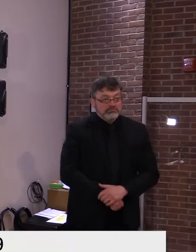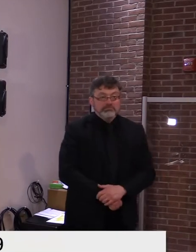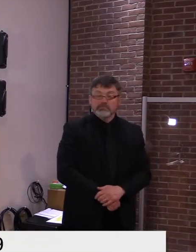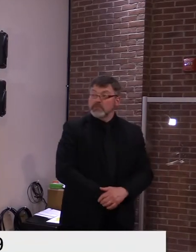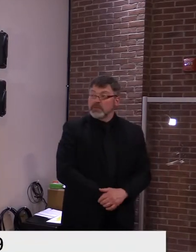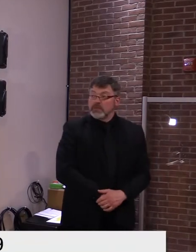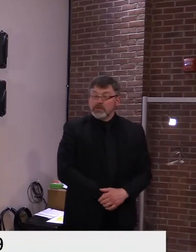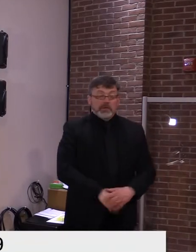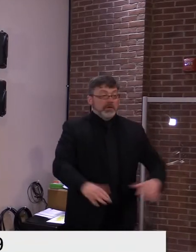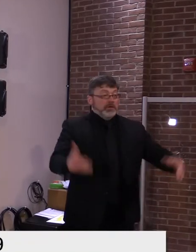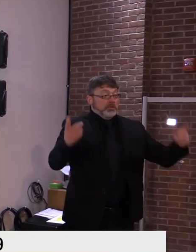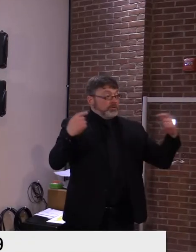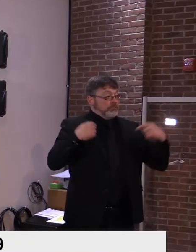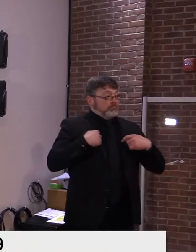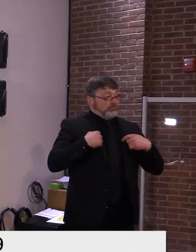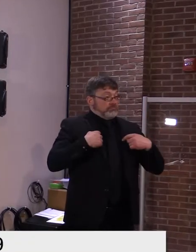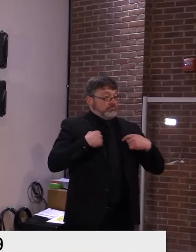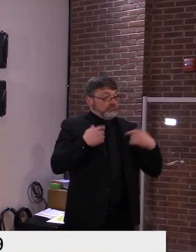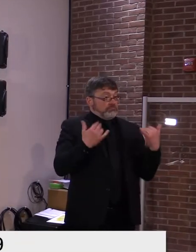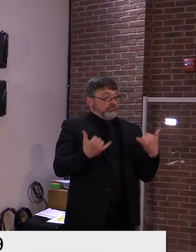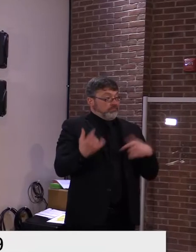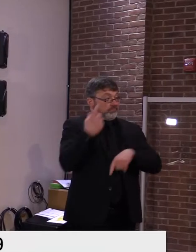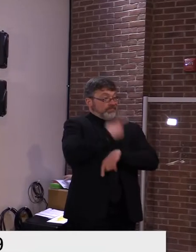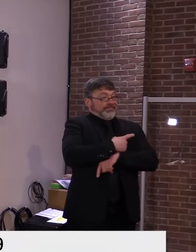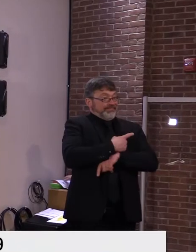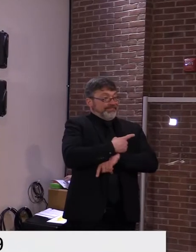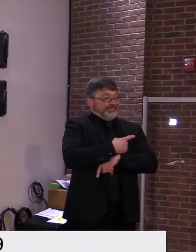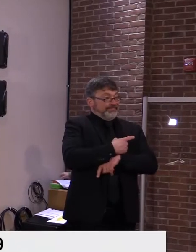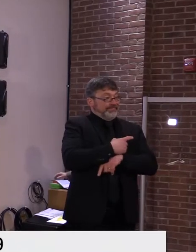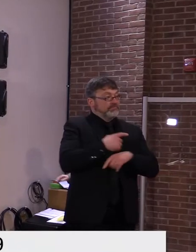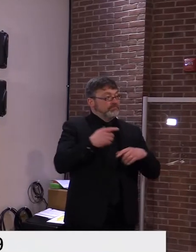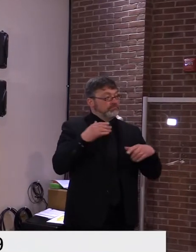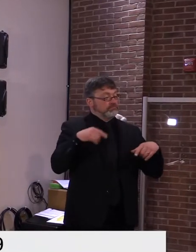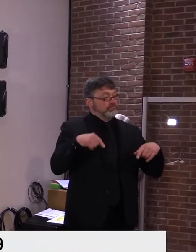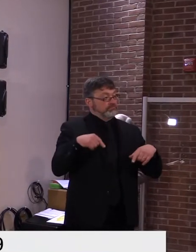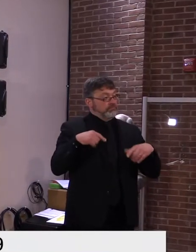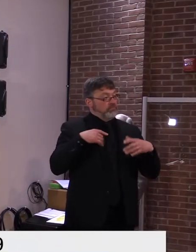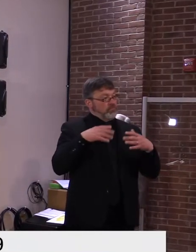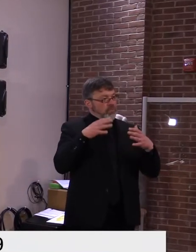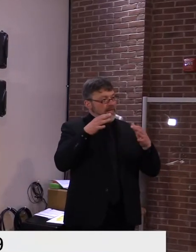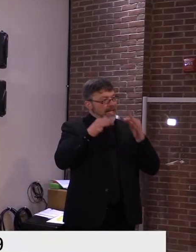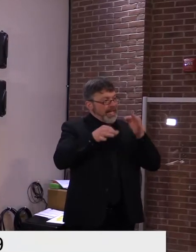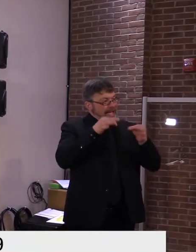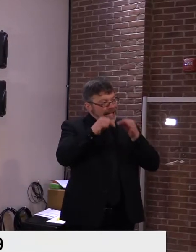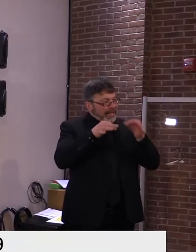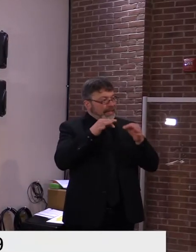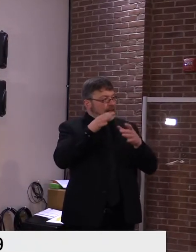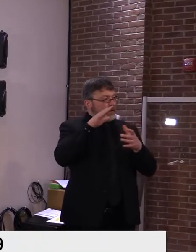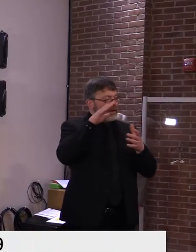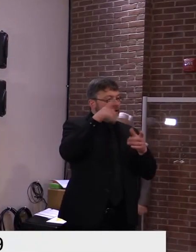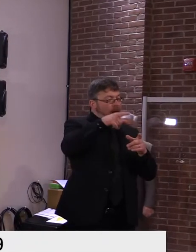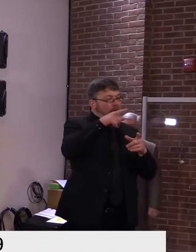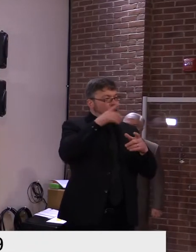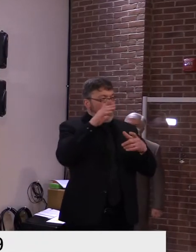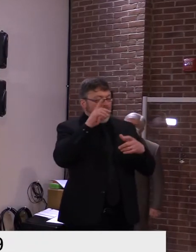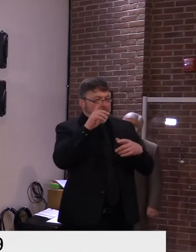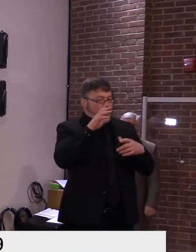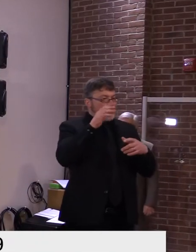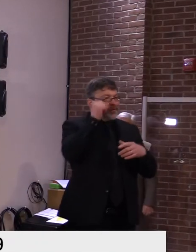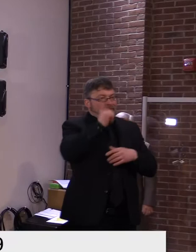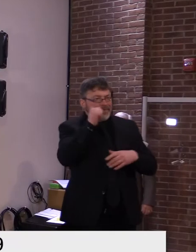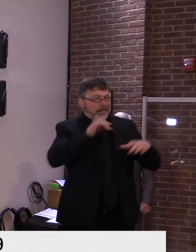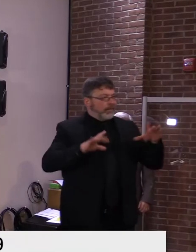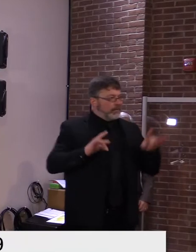Well, after daily case counts ranging from the 80s to the mid-100s, today we are going to be